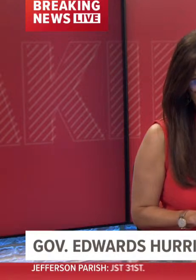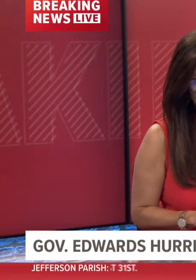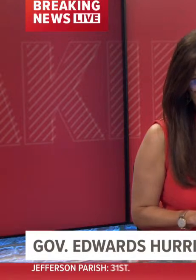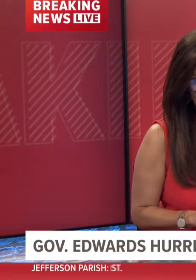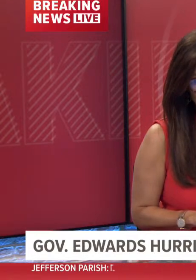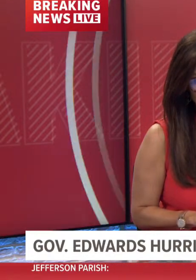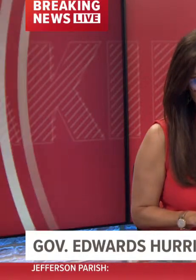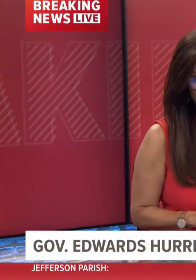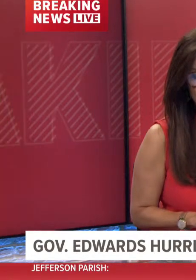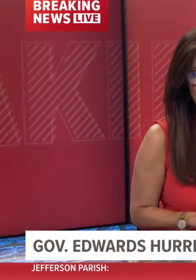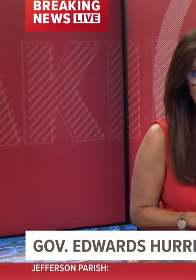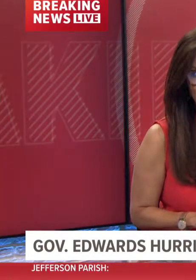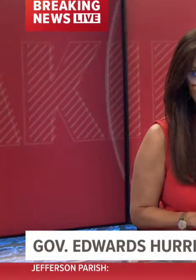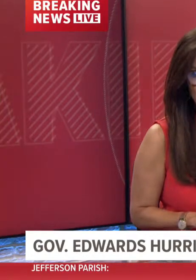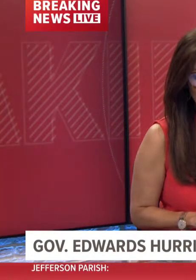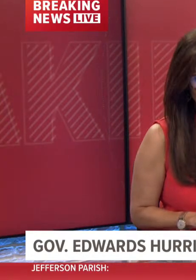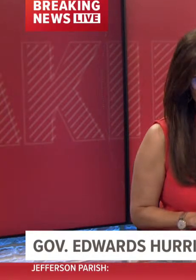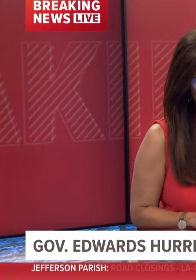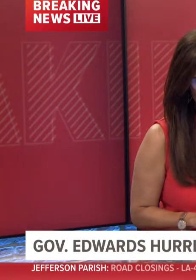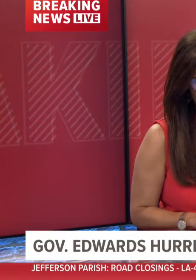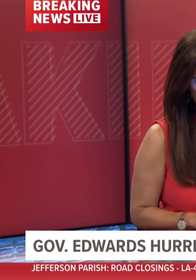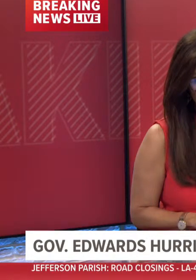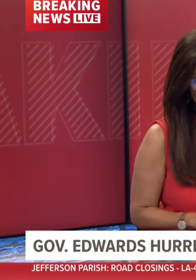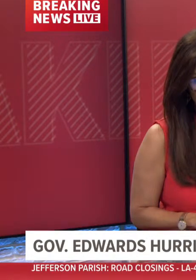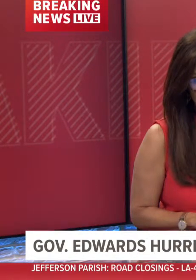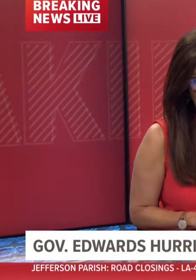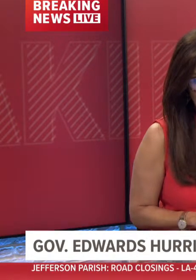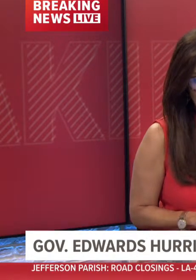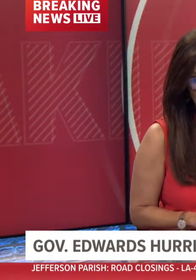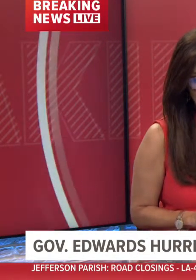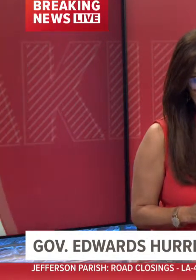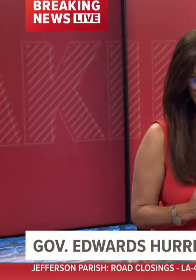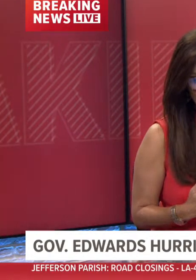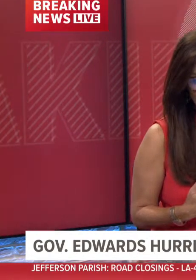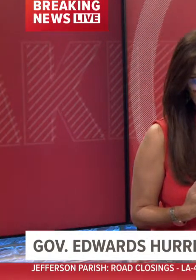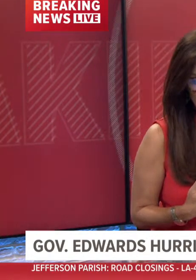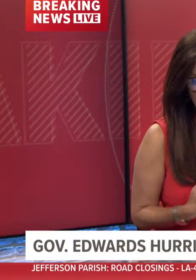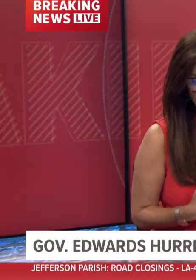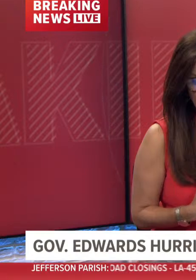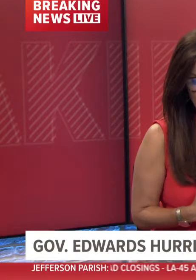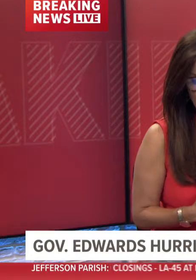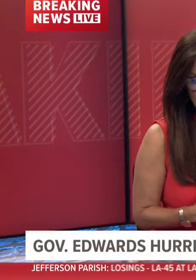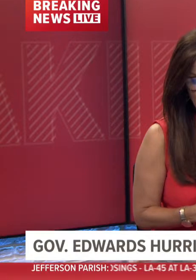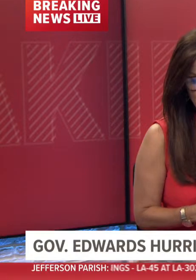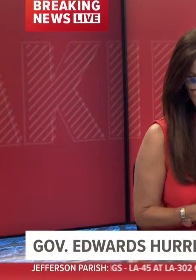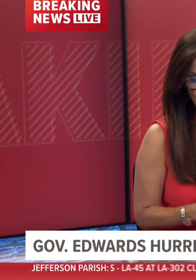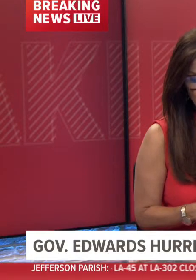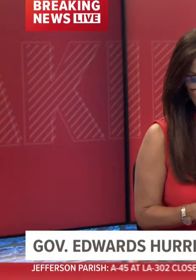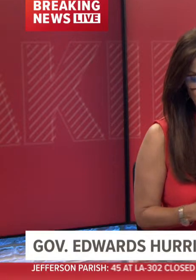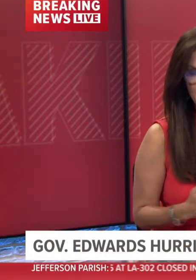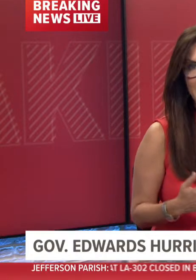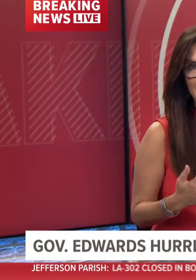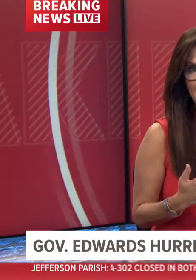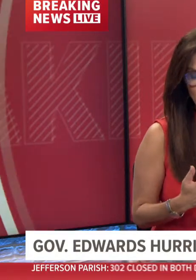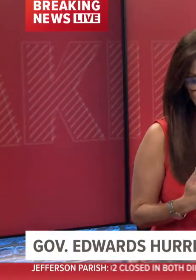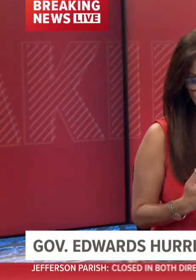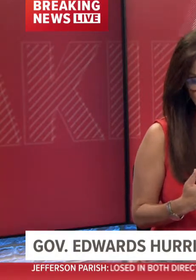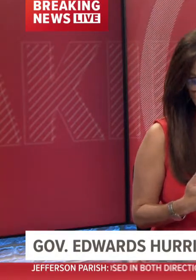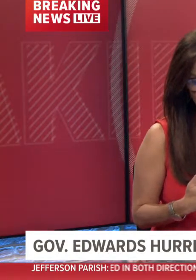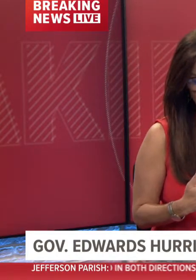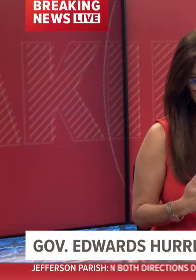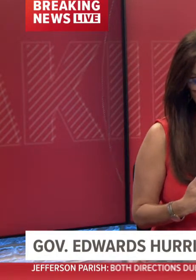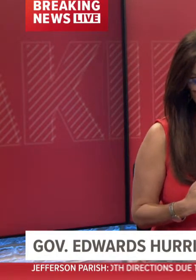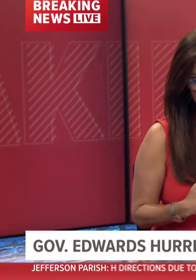silver linings to the storm. The governor is going to now tour the Lake Charles area. He's going to go over